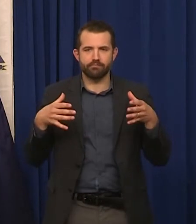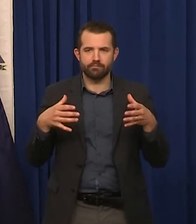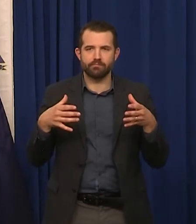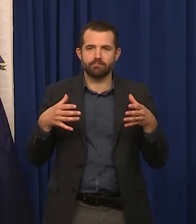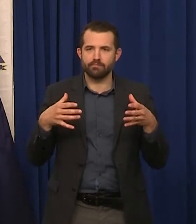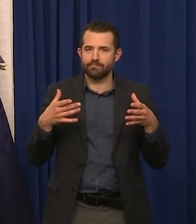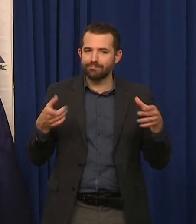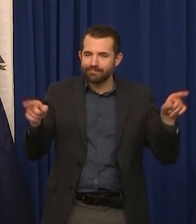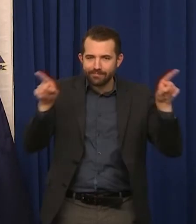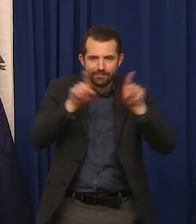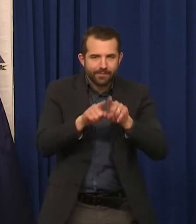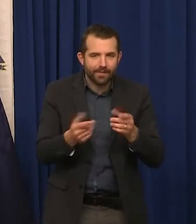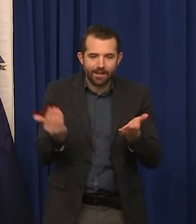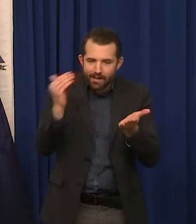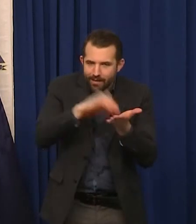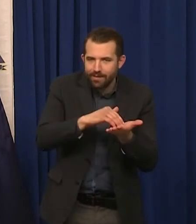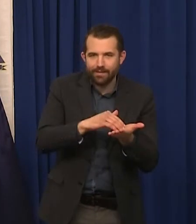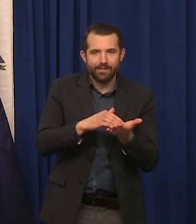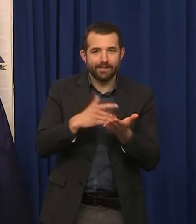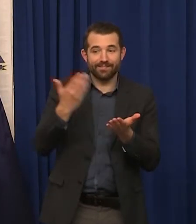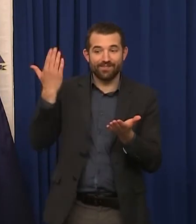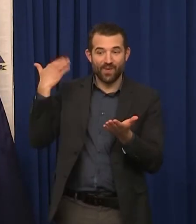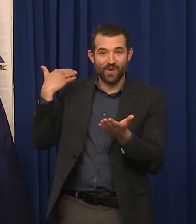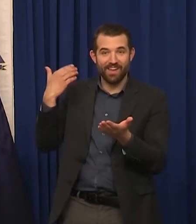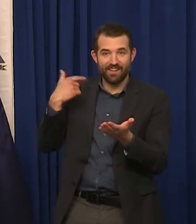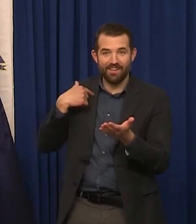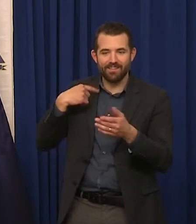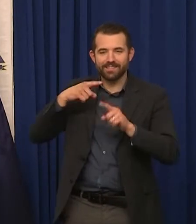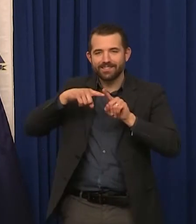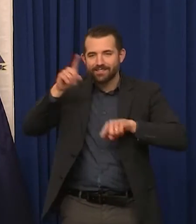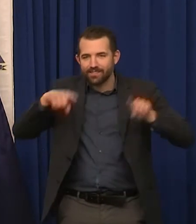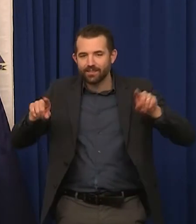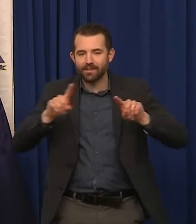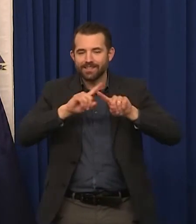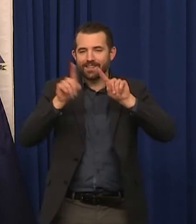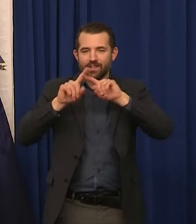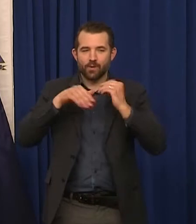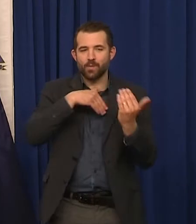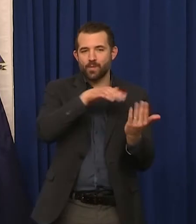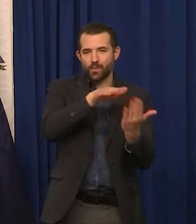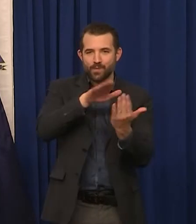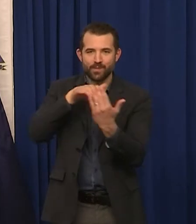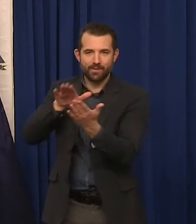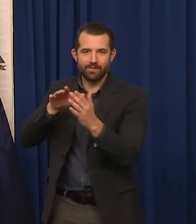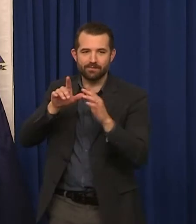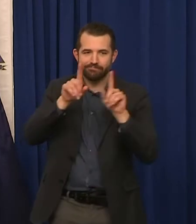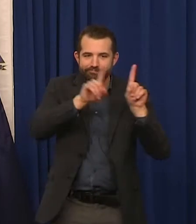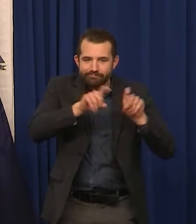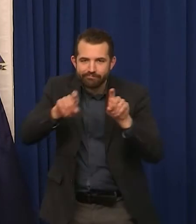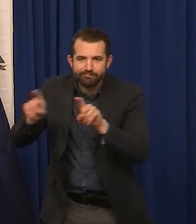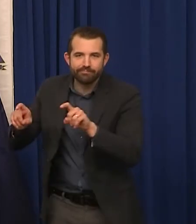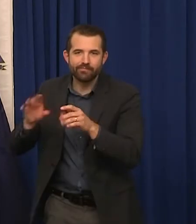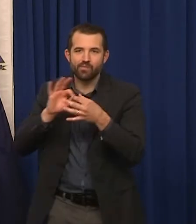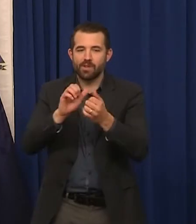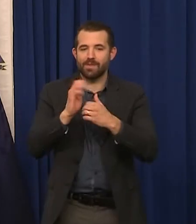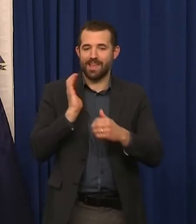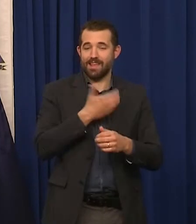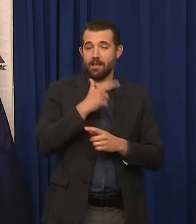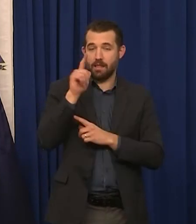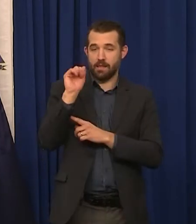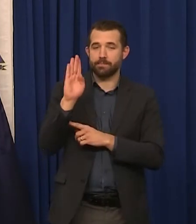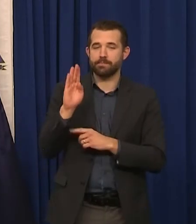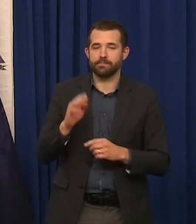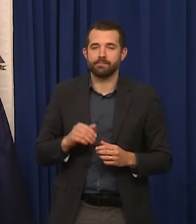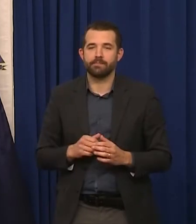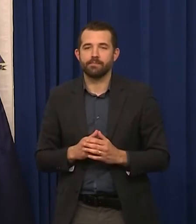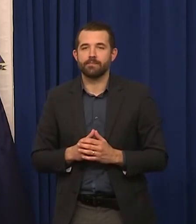the portfolio of testing equipment that we have available at our laboratory. To go back to my